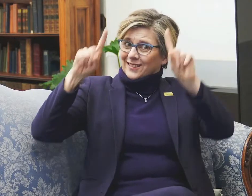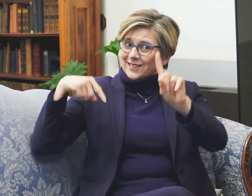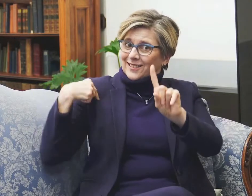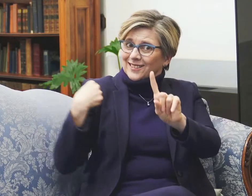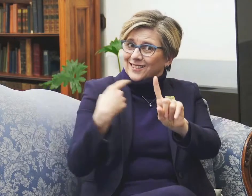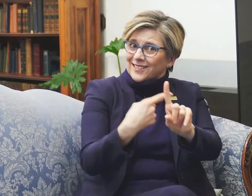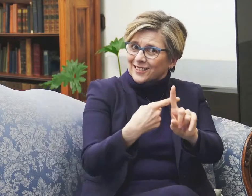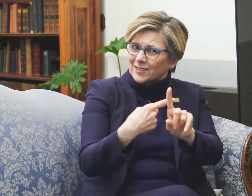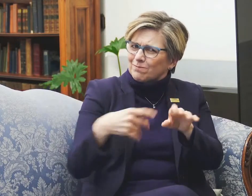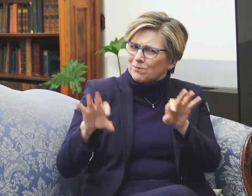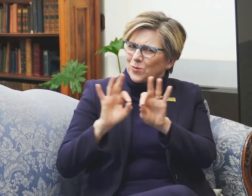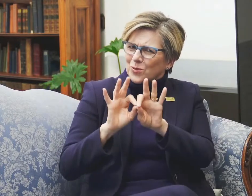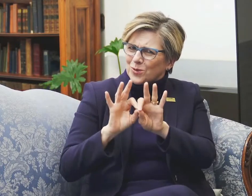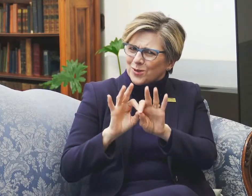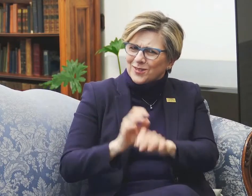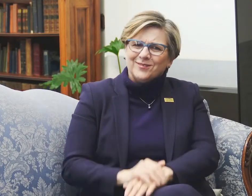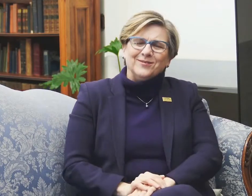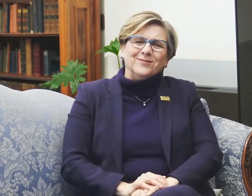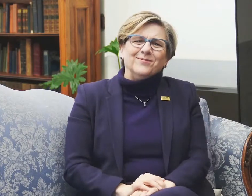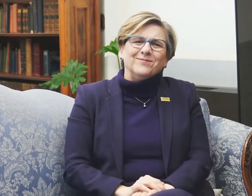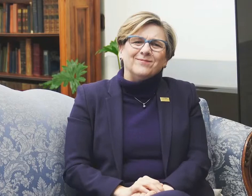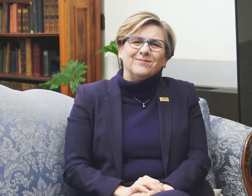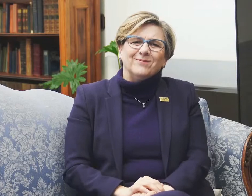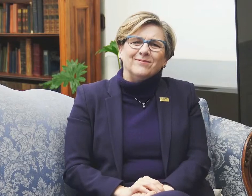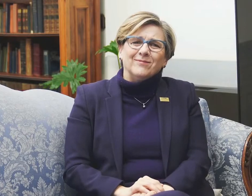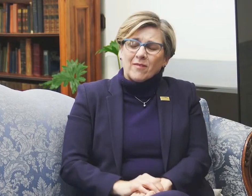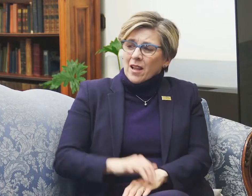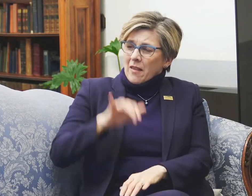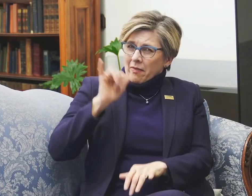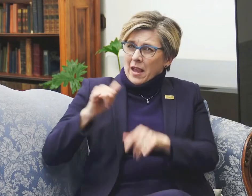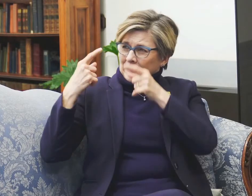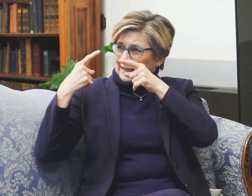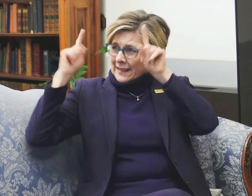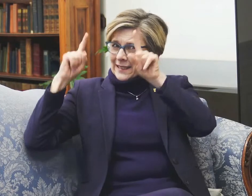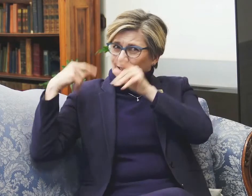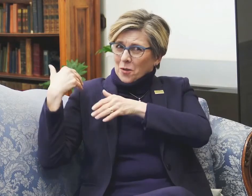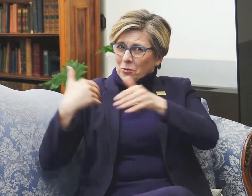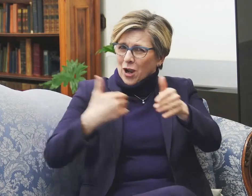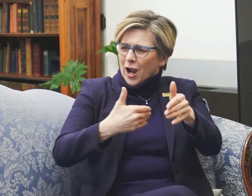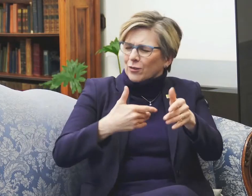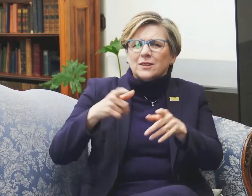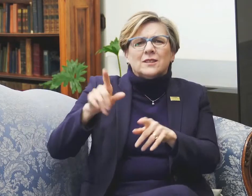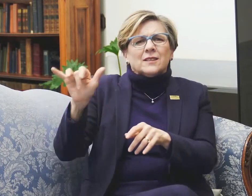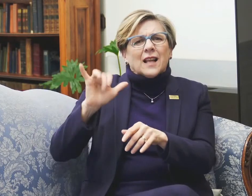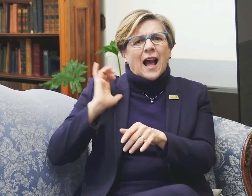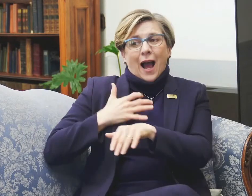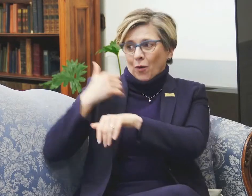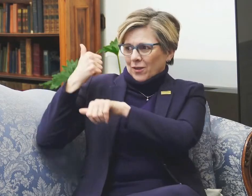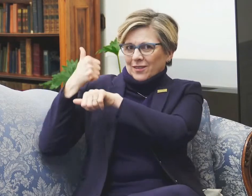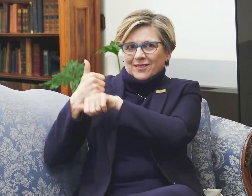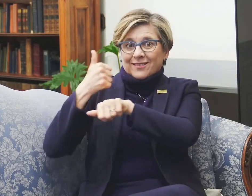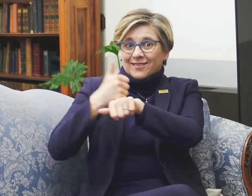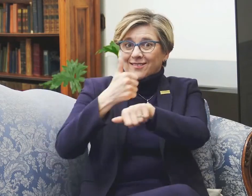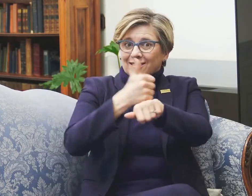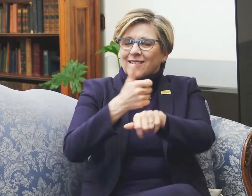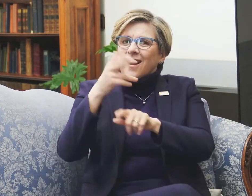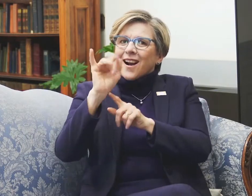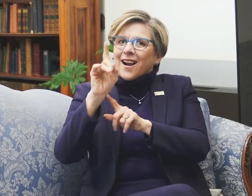past successes and progress and celebrate all that we've accomplished. We celebrate our progress